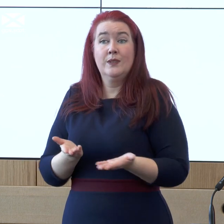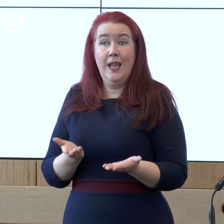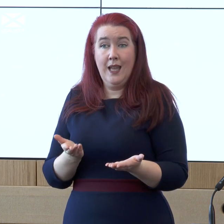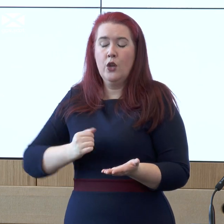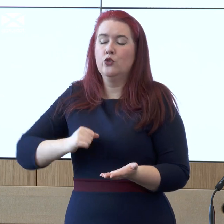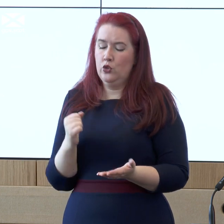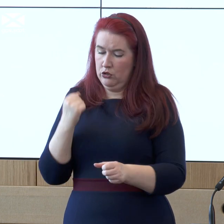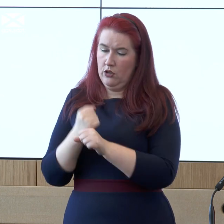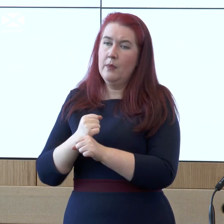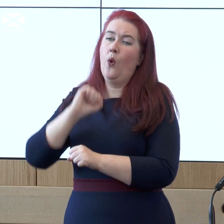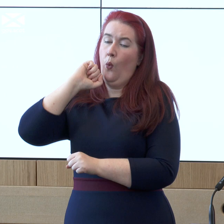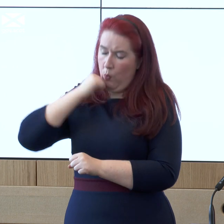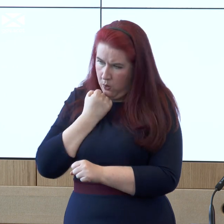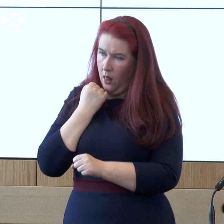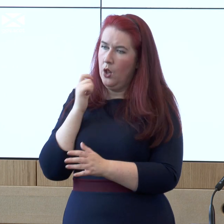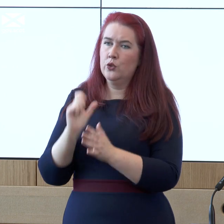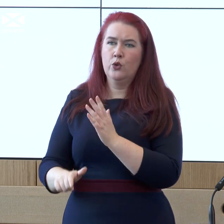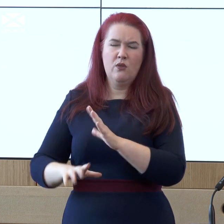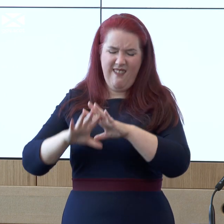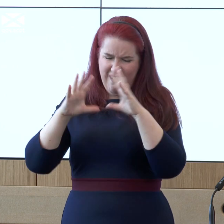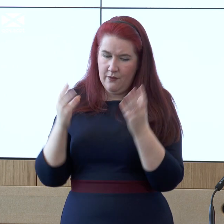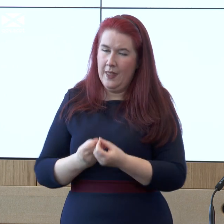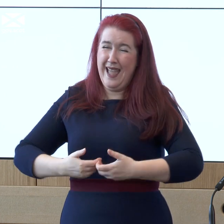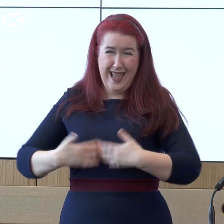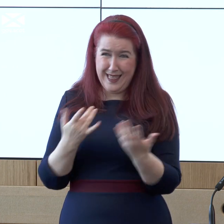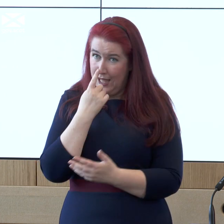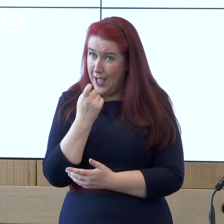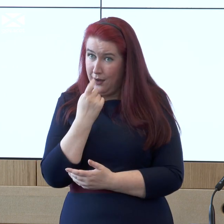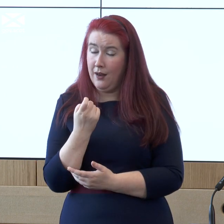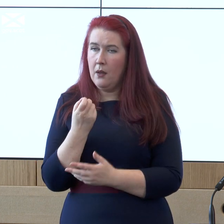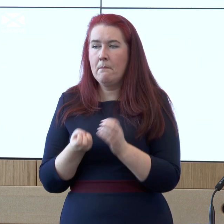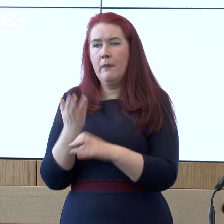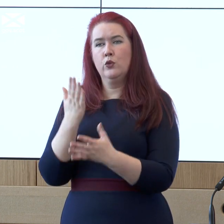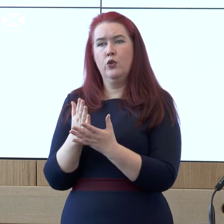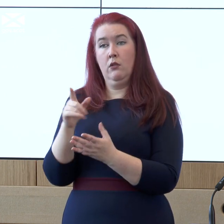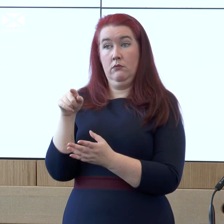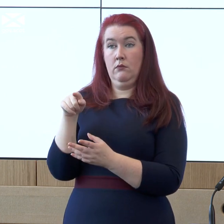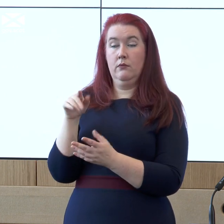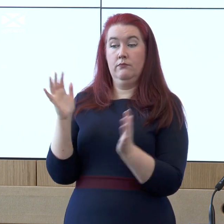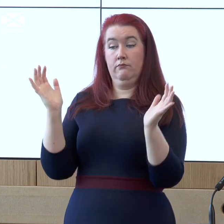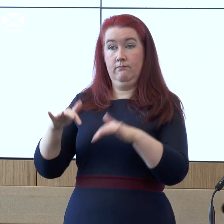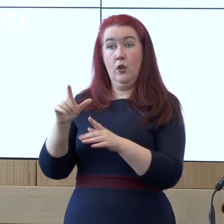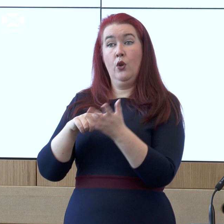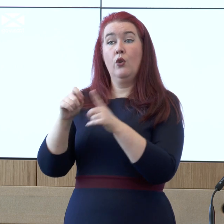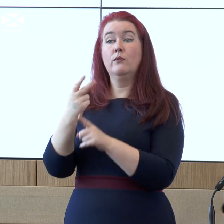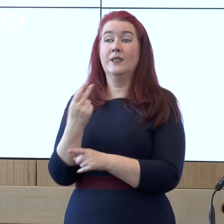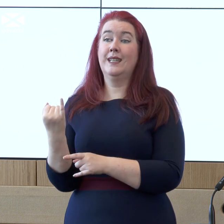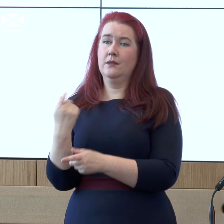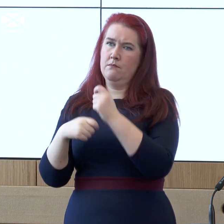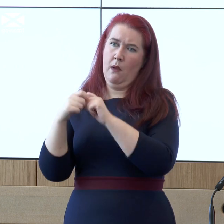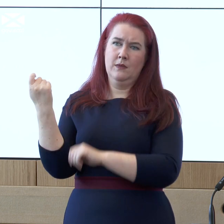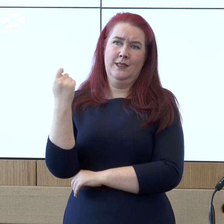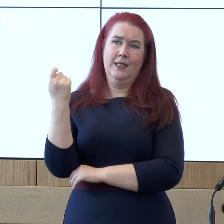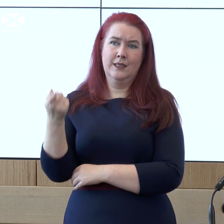will do everything and anything we can to ensure that COP26 is a success. We won't